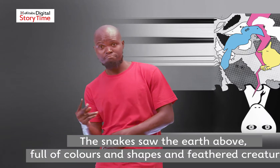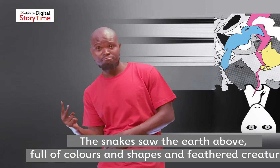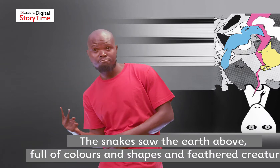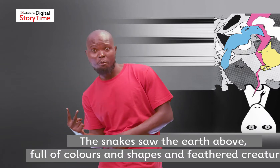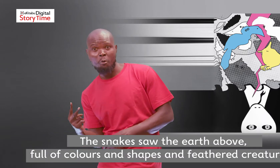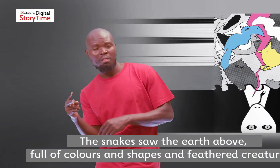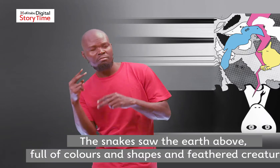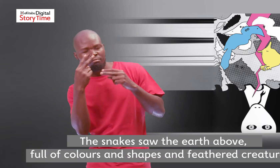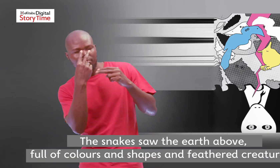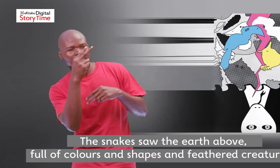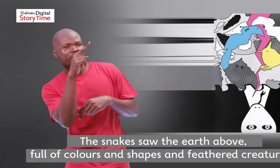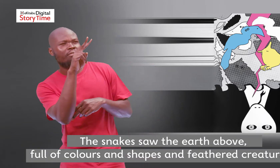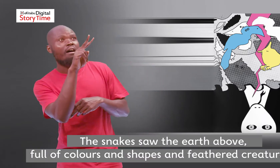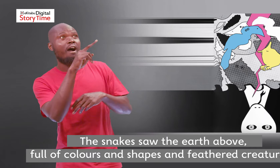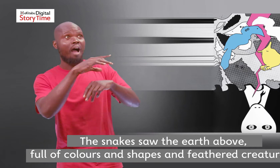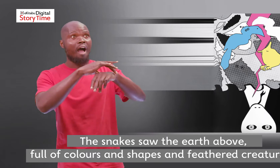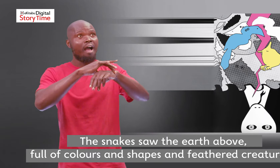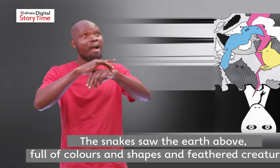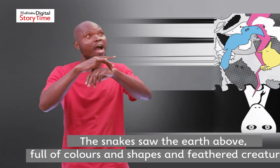The snake saw the earth above,